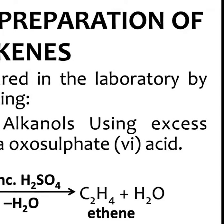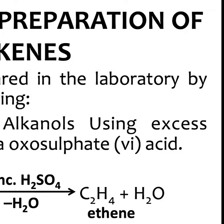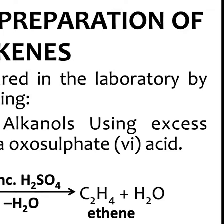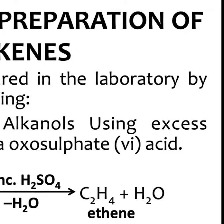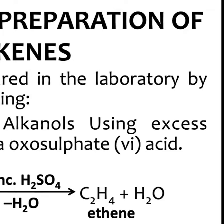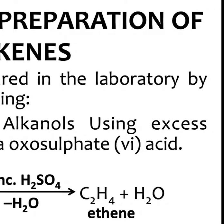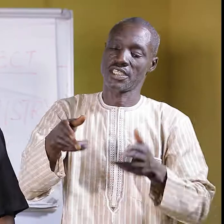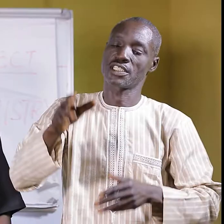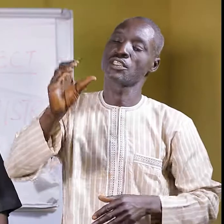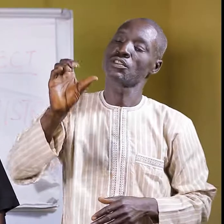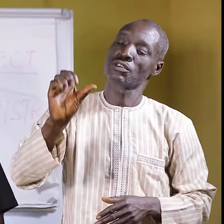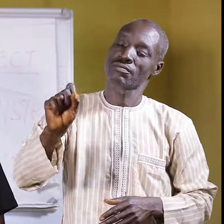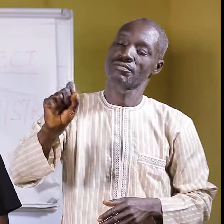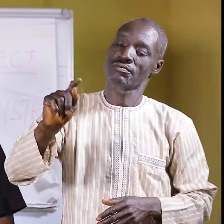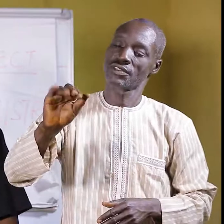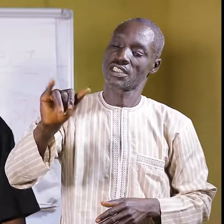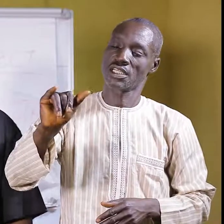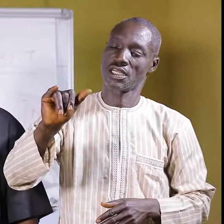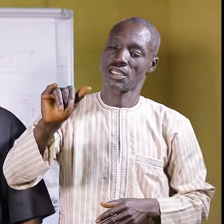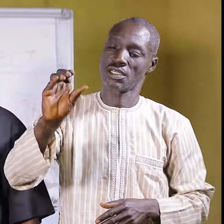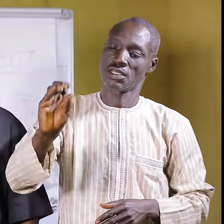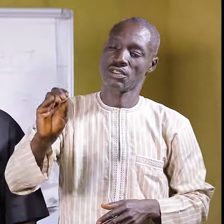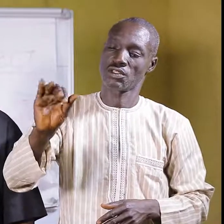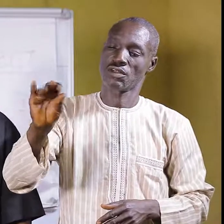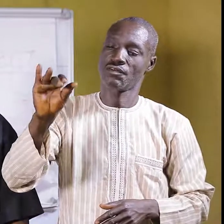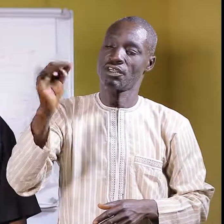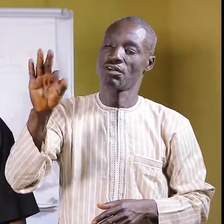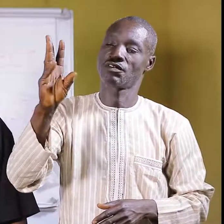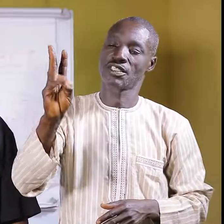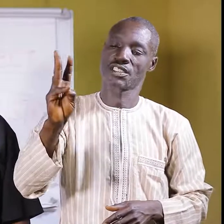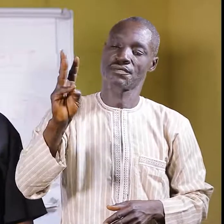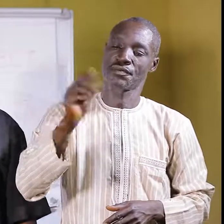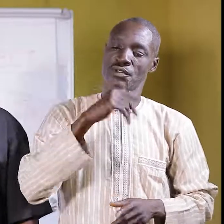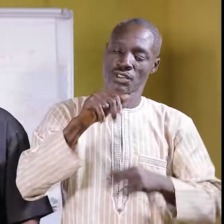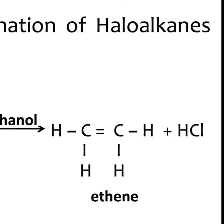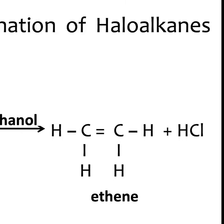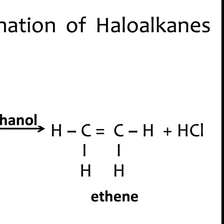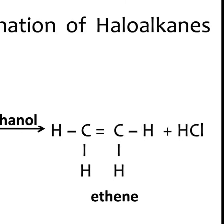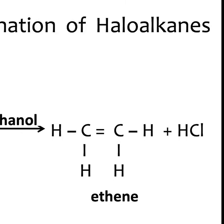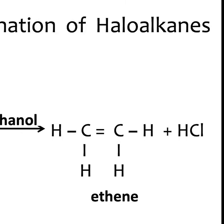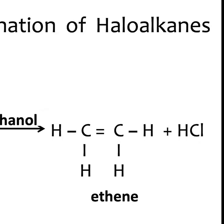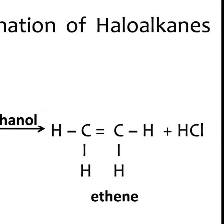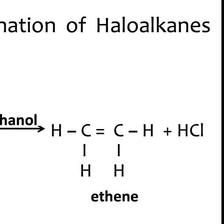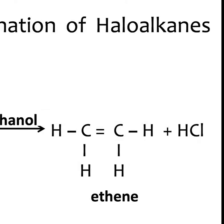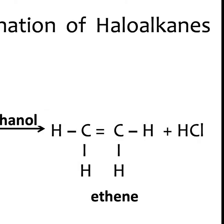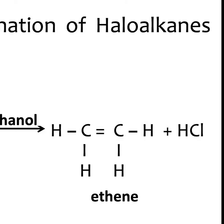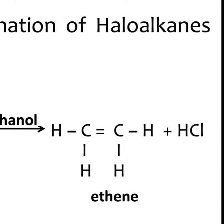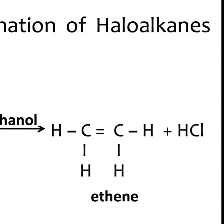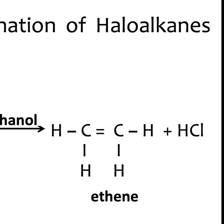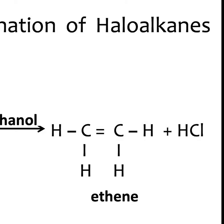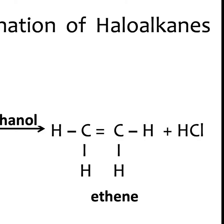tetraoxosulfuric acid. We can also prepare our alkene using another method, in which we say